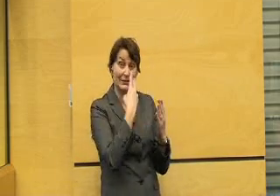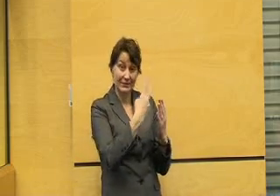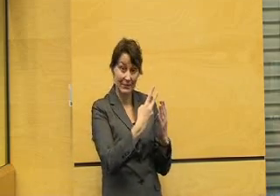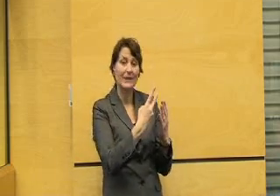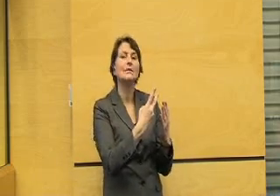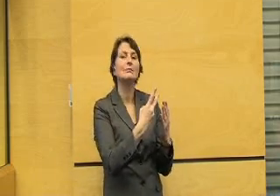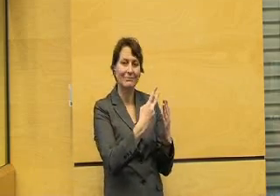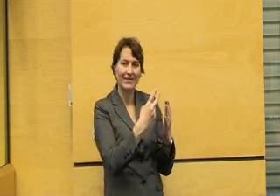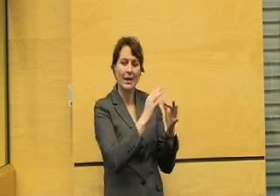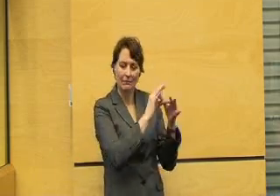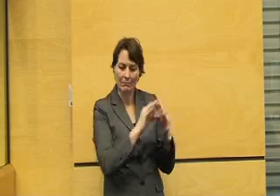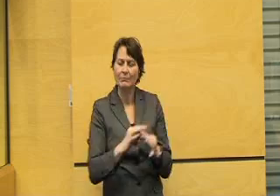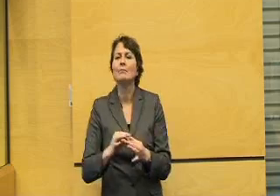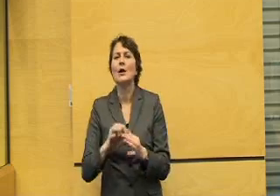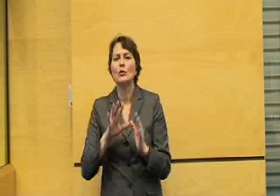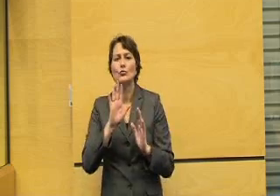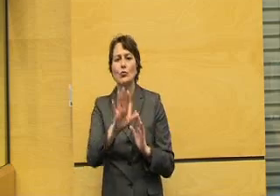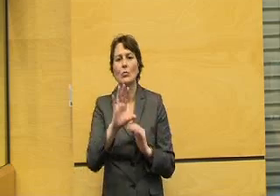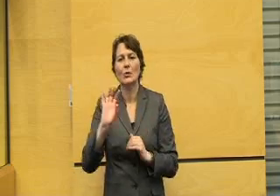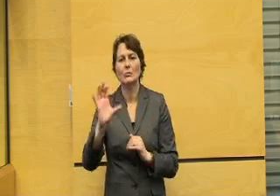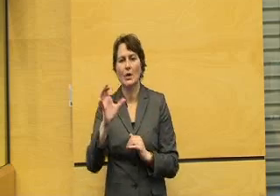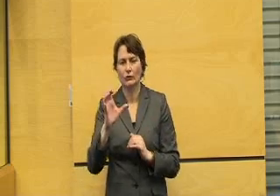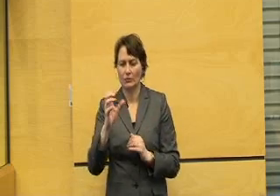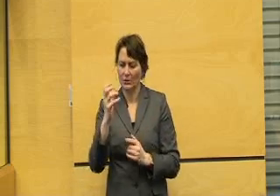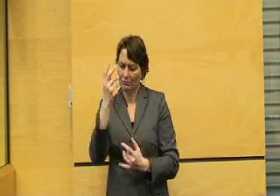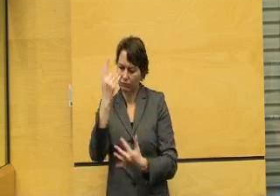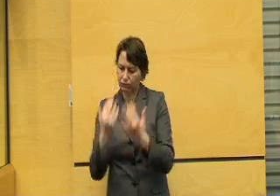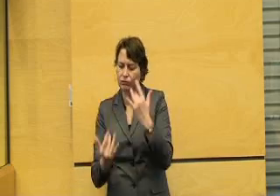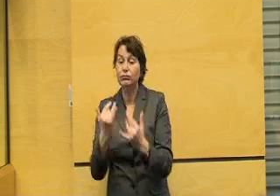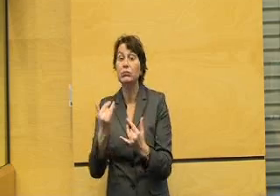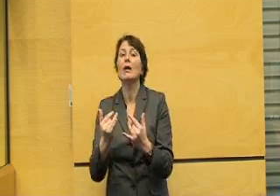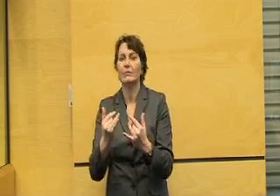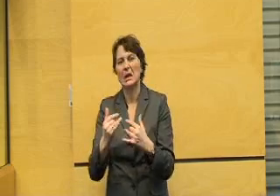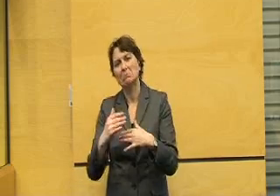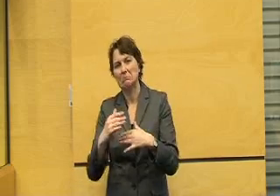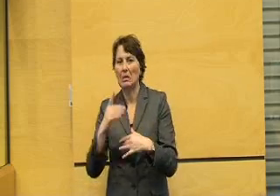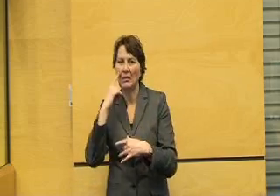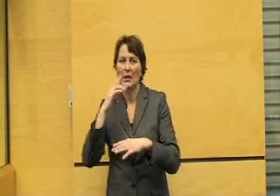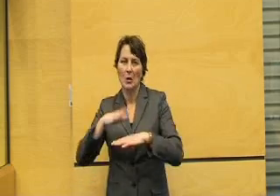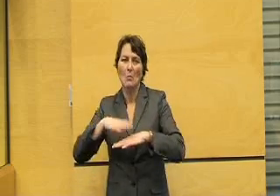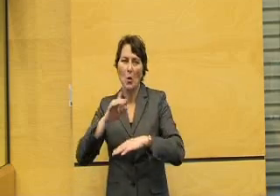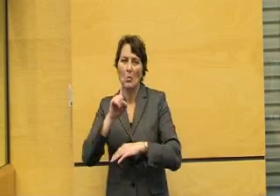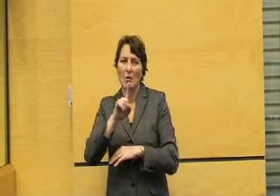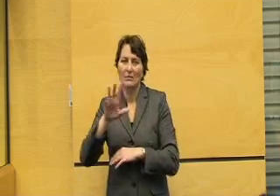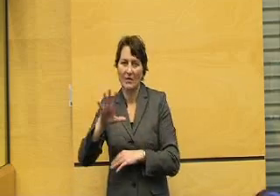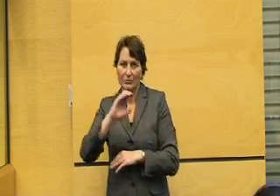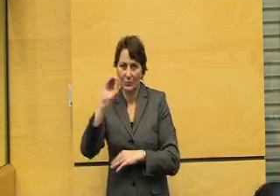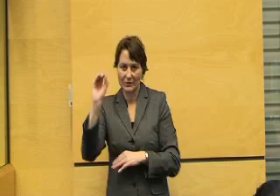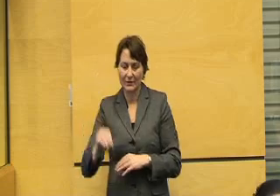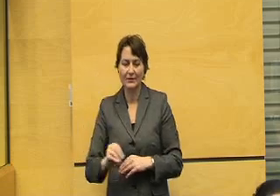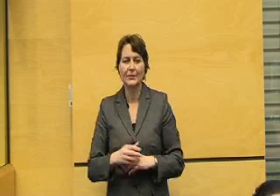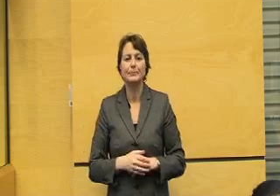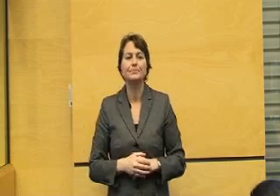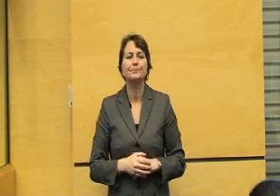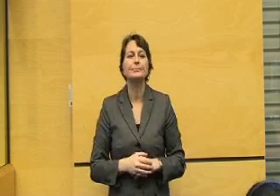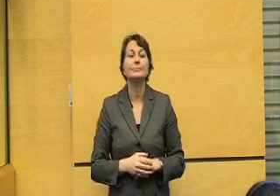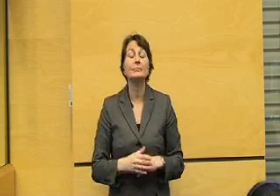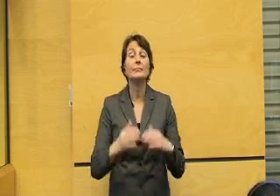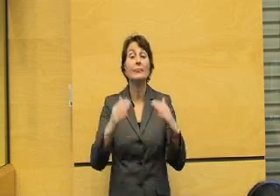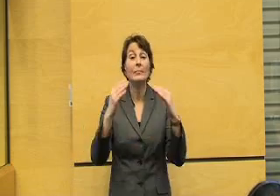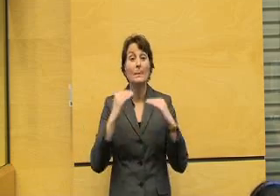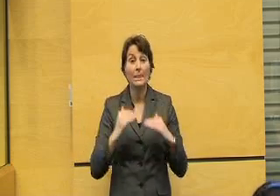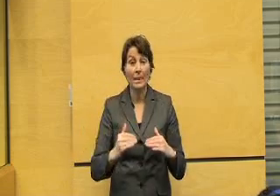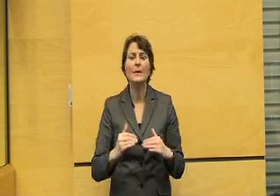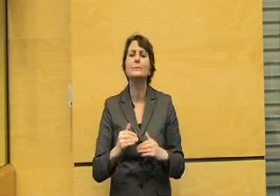Secondly, I would like to be very specific and ask you, when are you planning